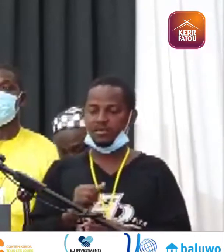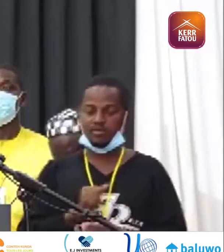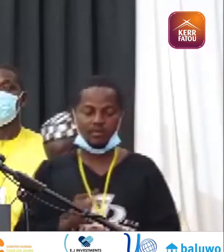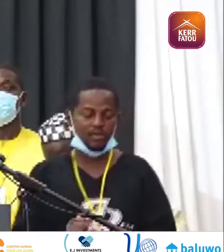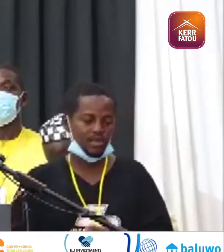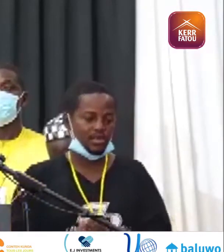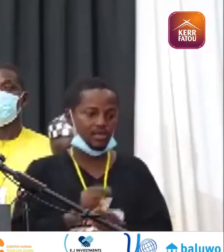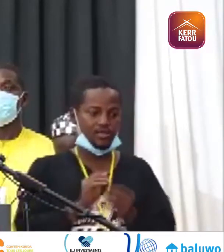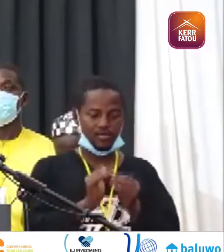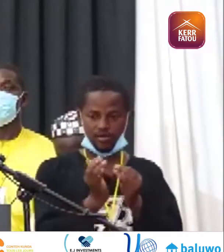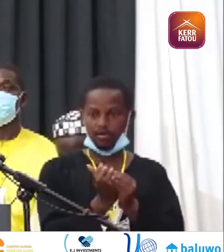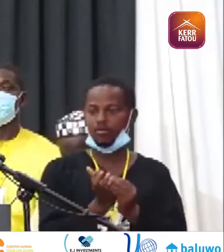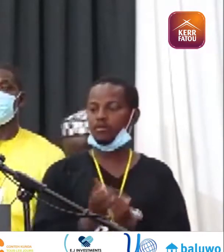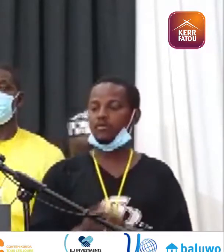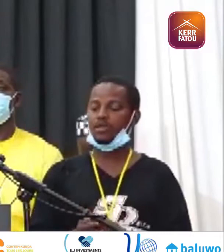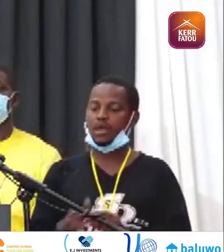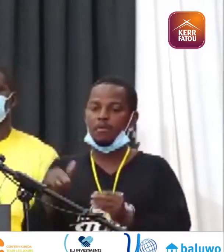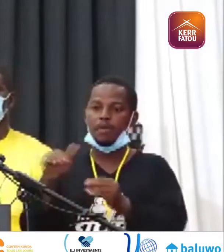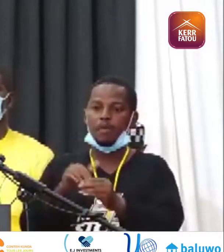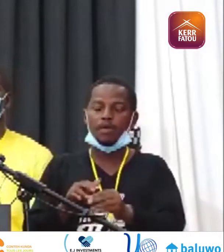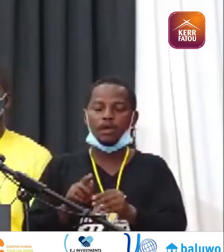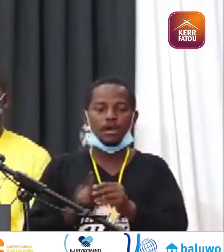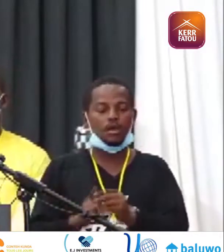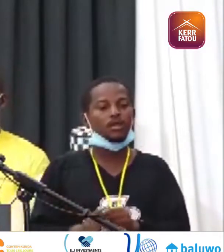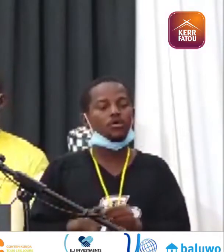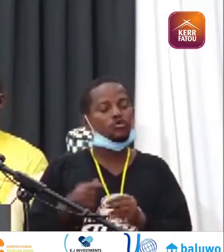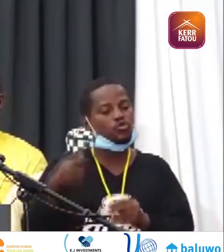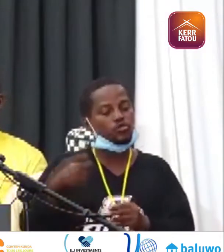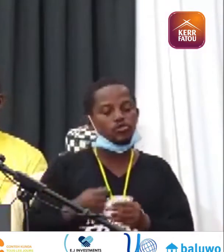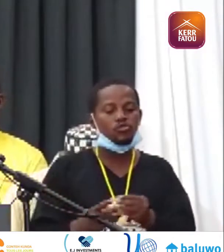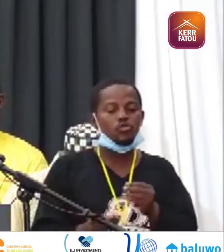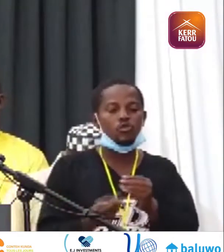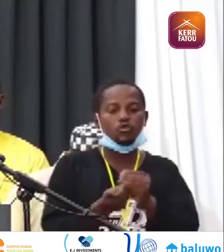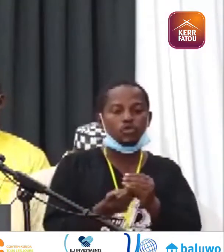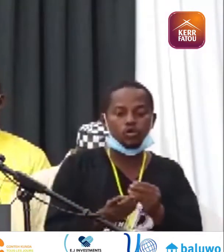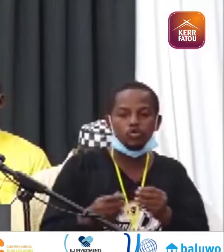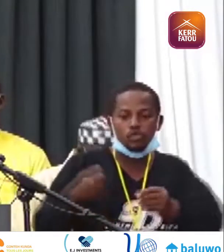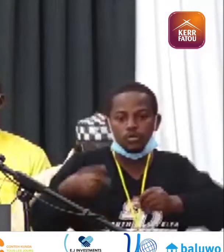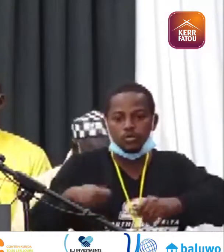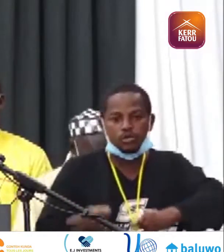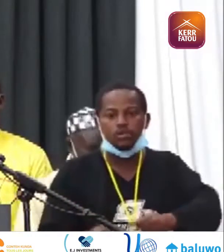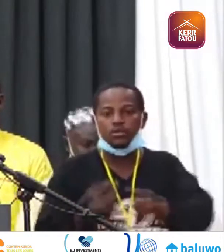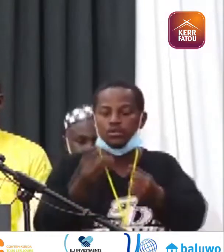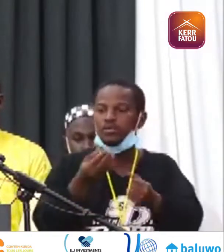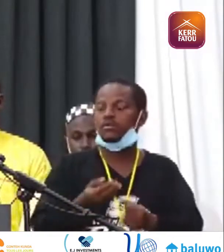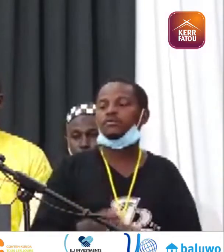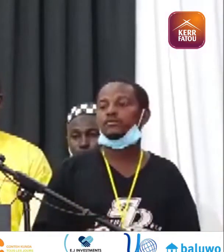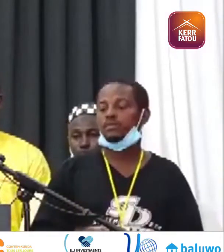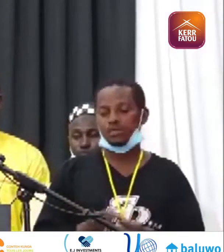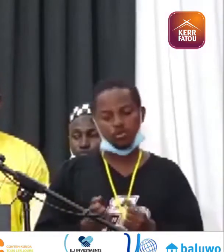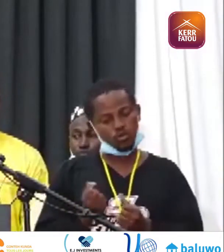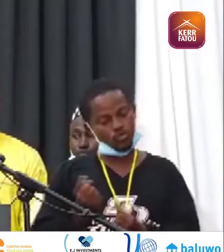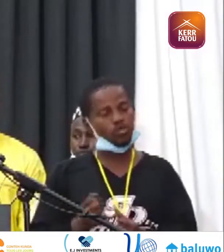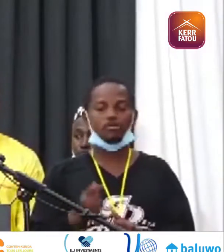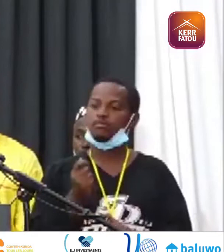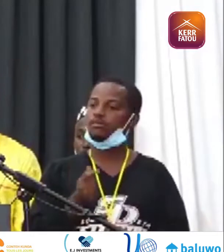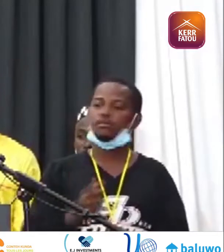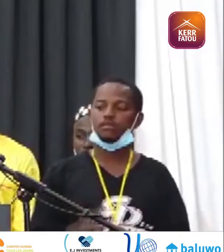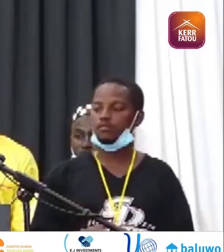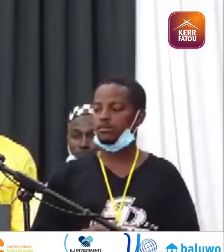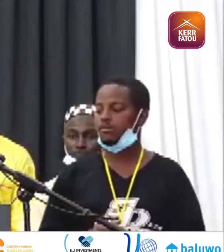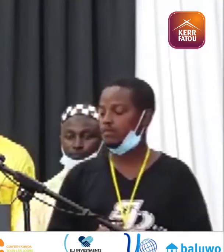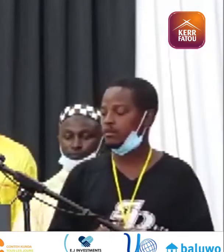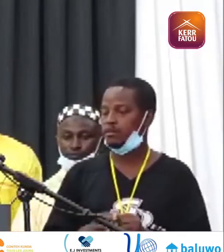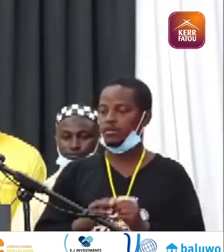to your party, you buy your membership cards, you give your donations or contributions or hire a vehicle. So,